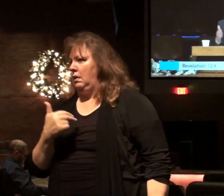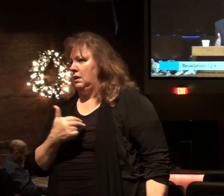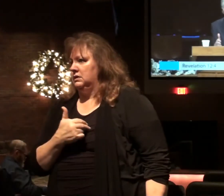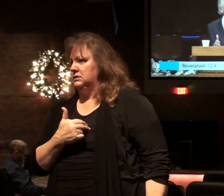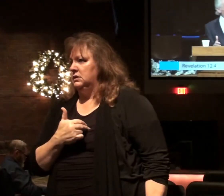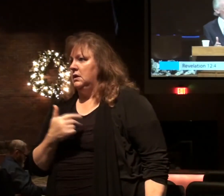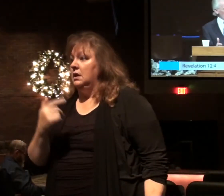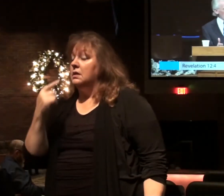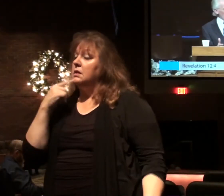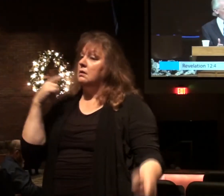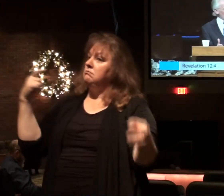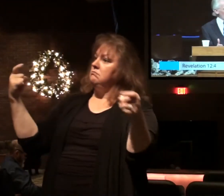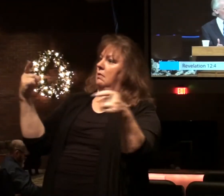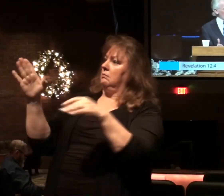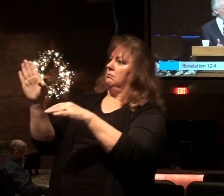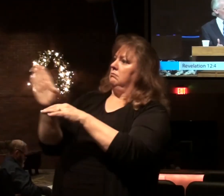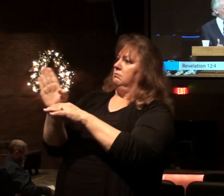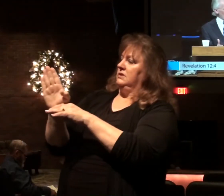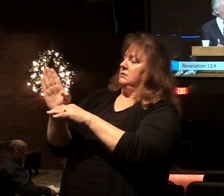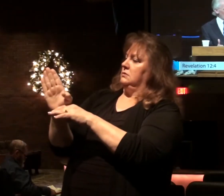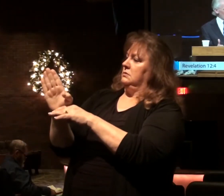running a company,